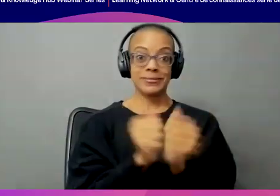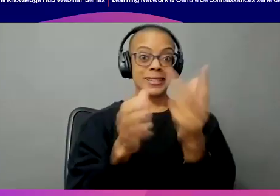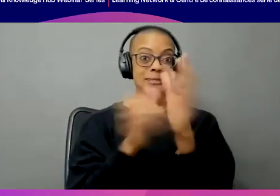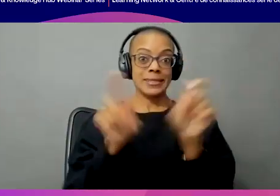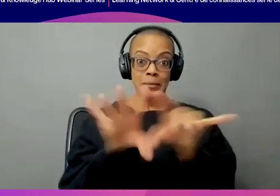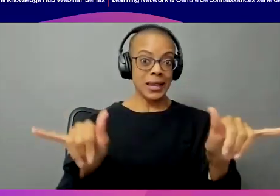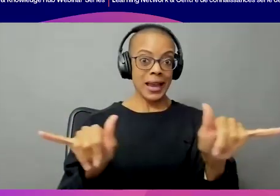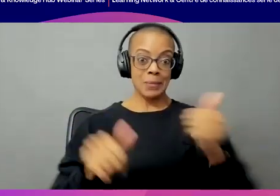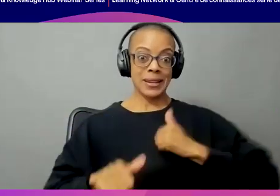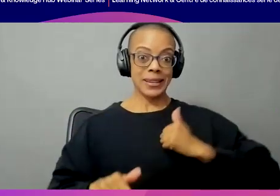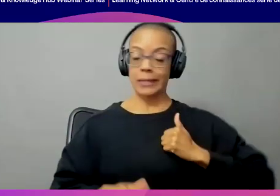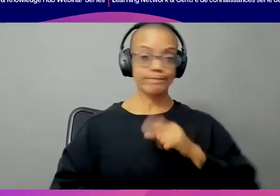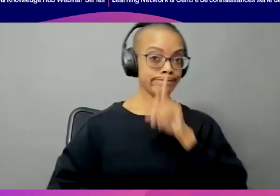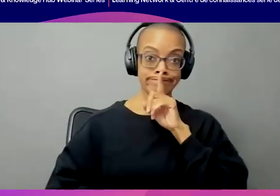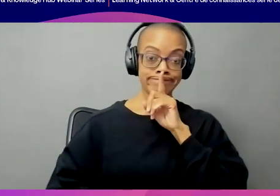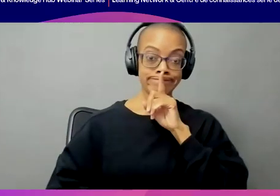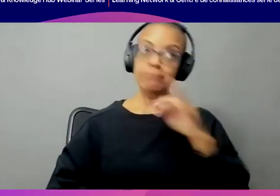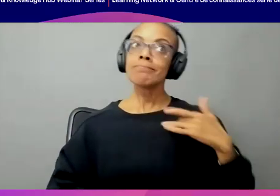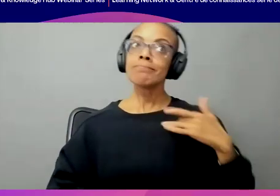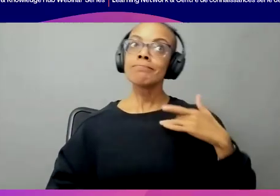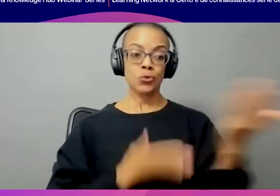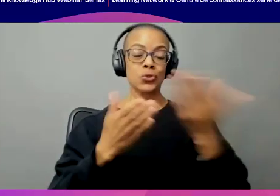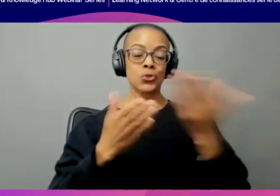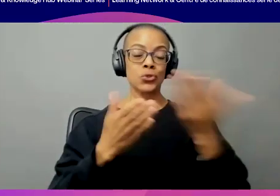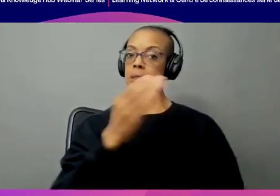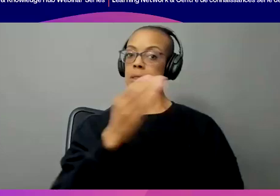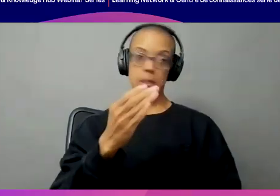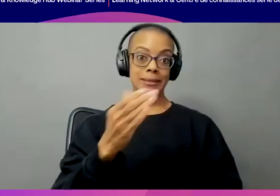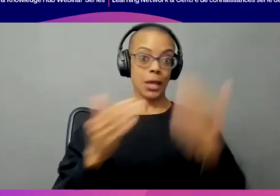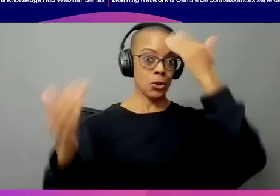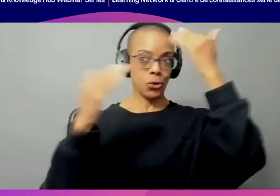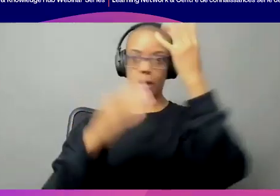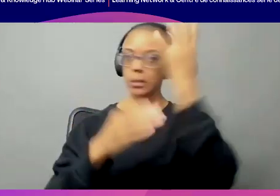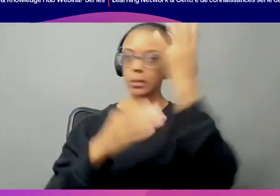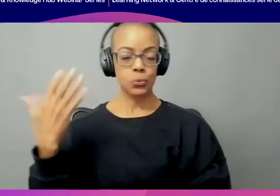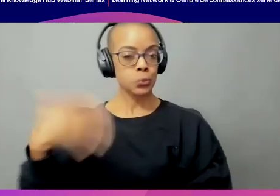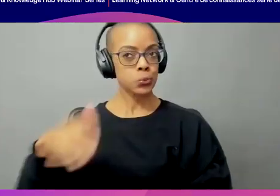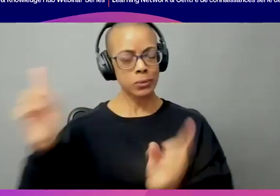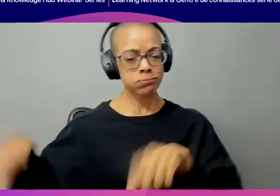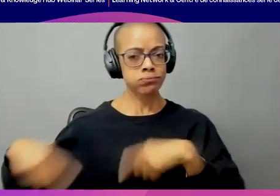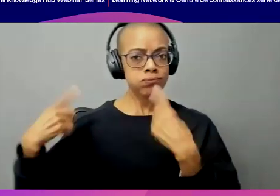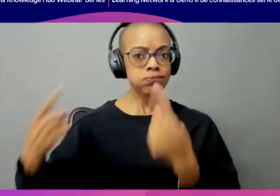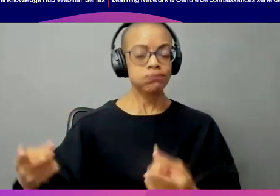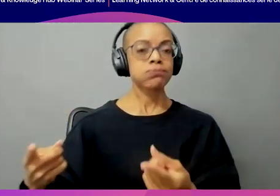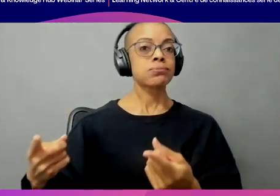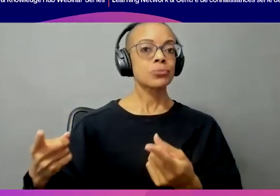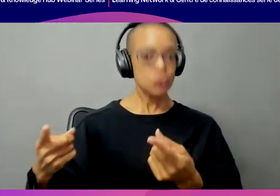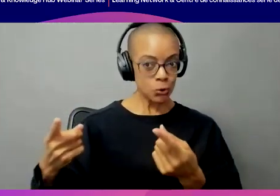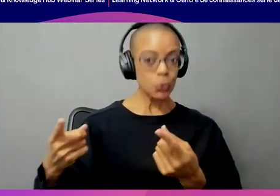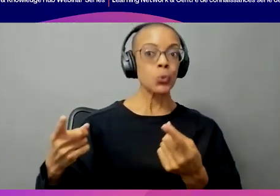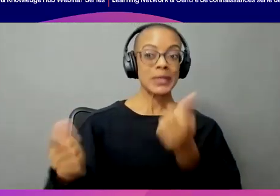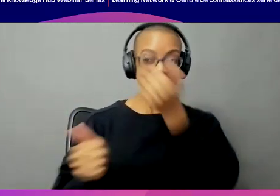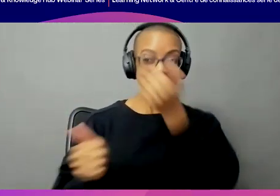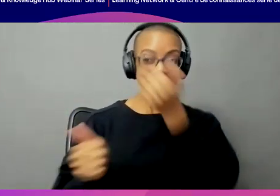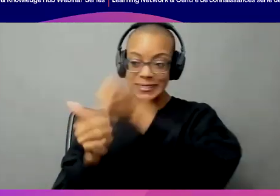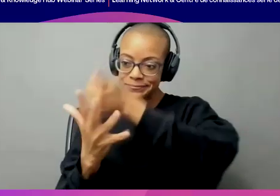though there's been a long-standing service gap and a long-standing knowledge gap. So building capacity about each area,